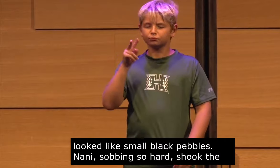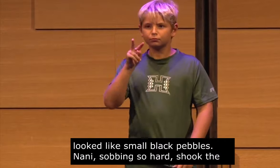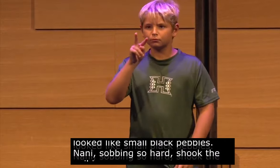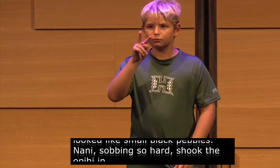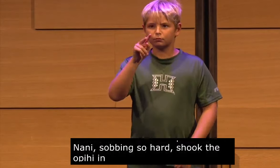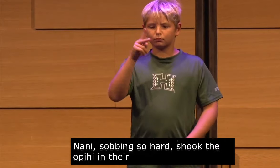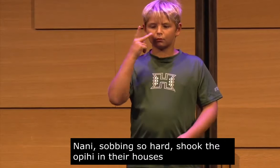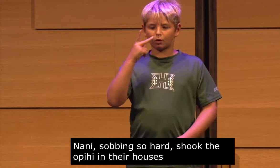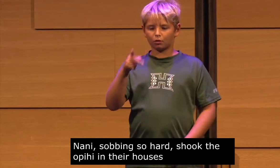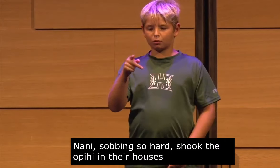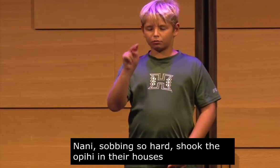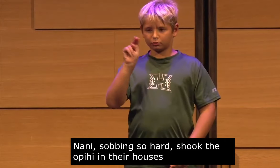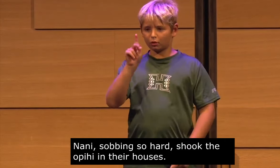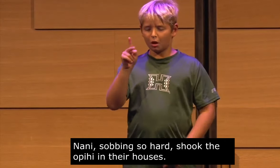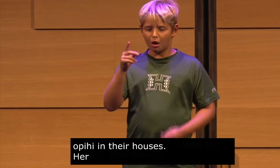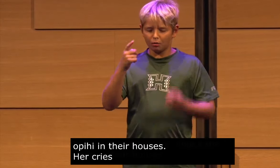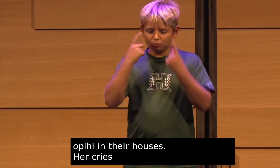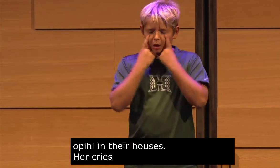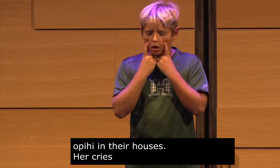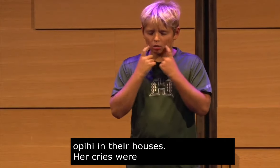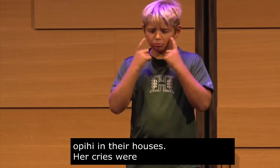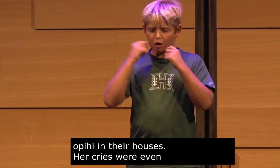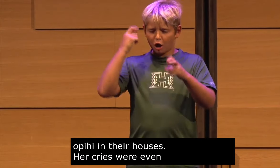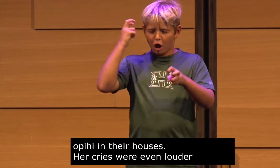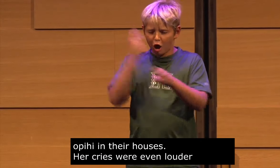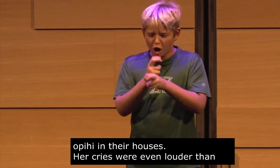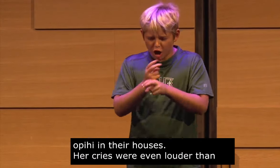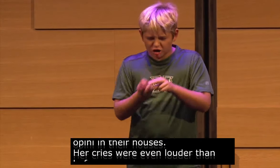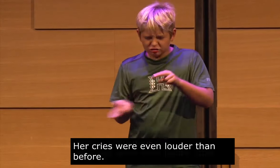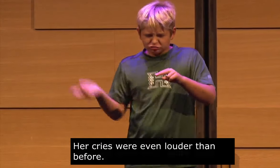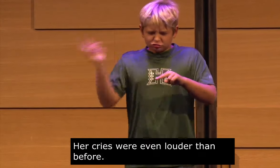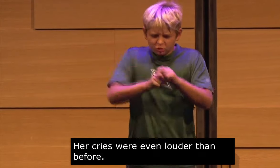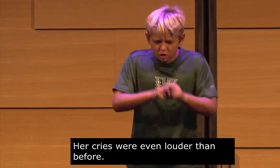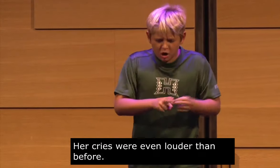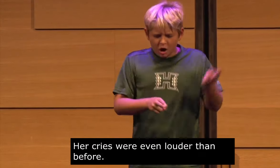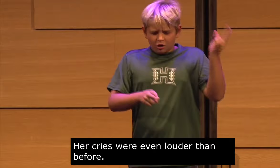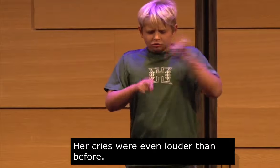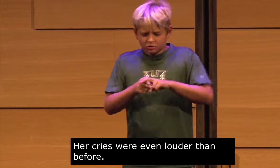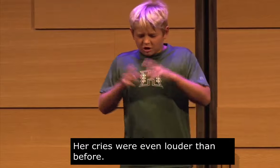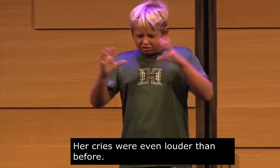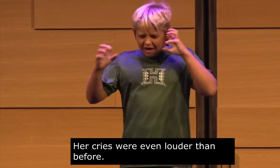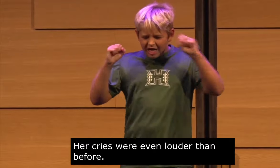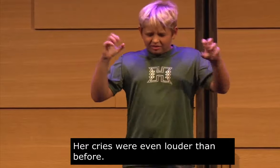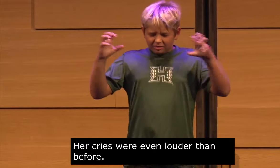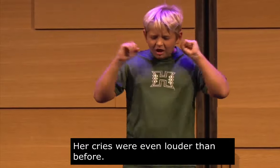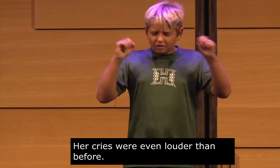shook the Opahai in their houses. Her cries were even louder than before.